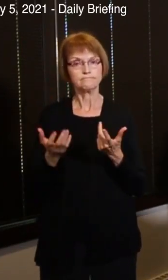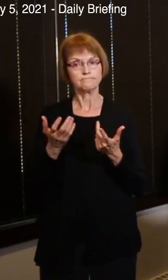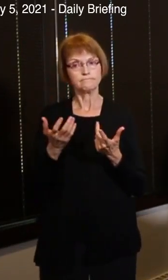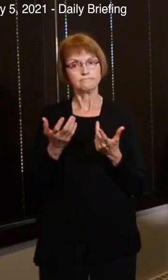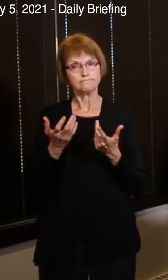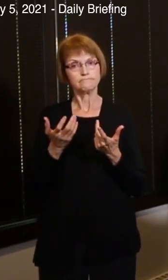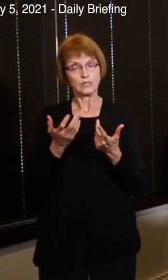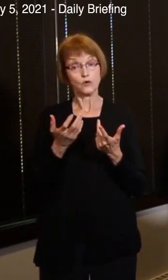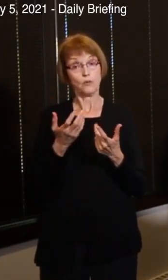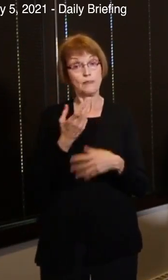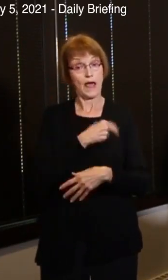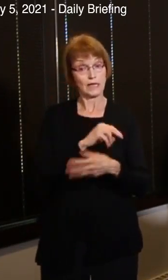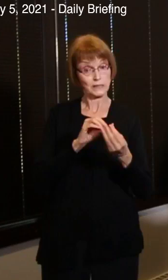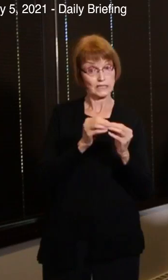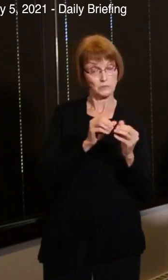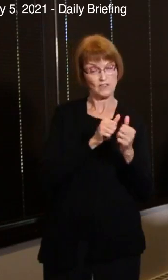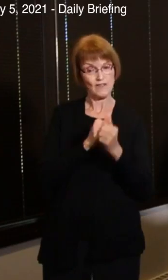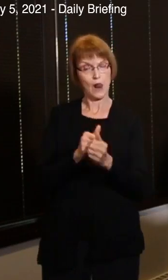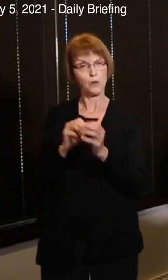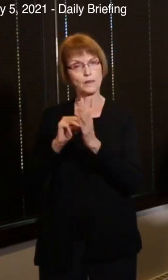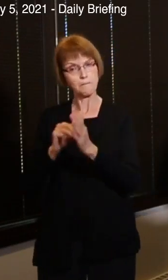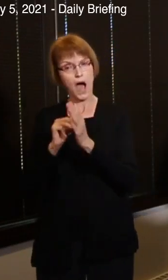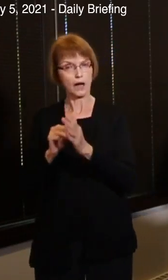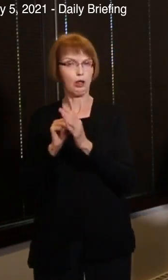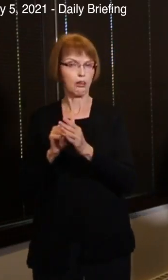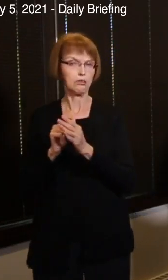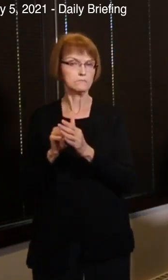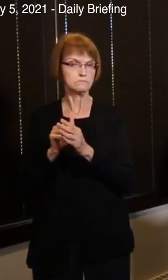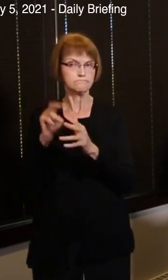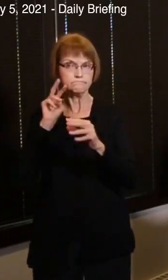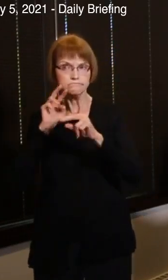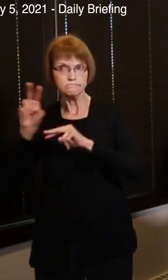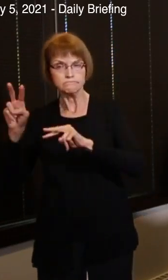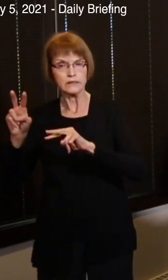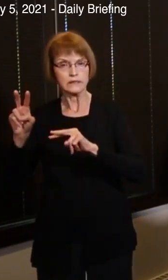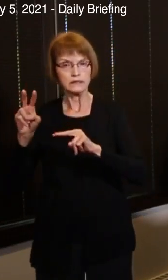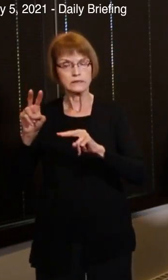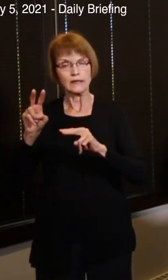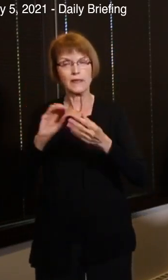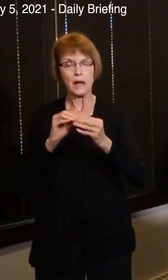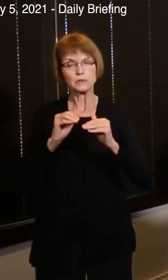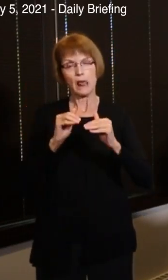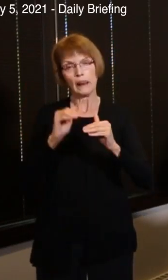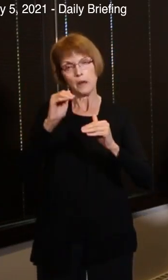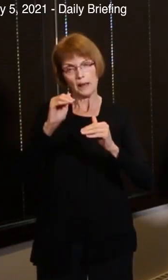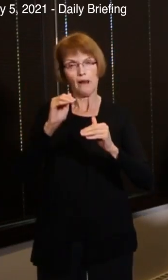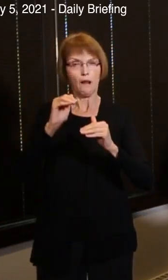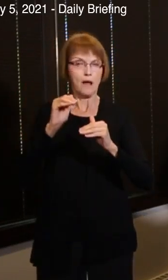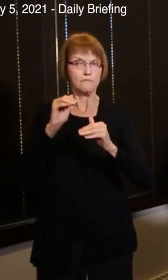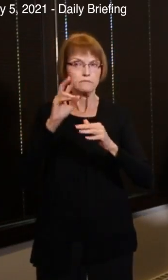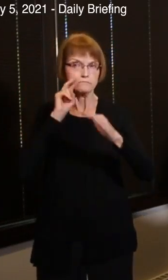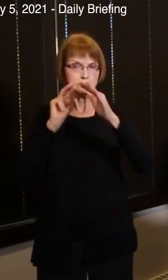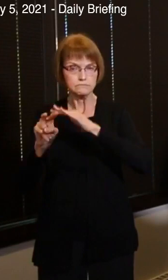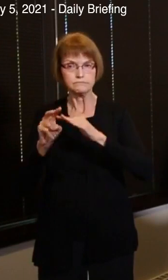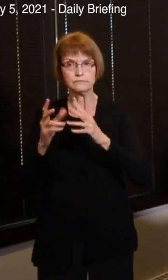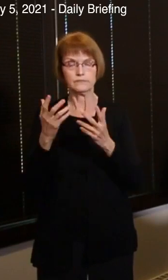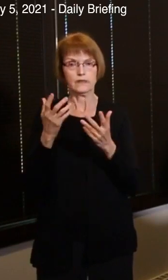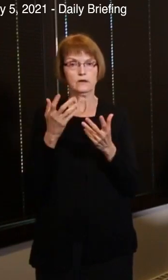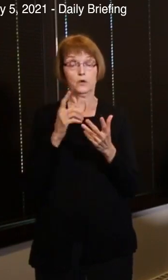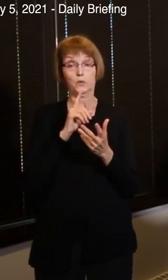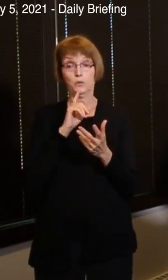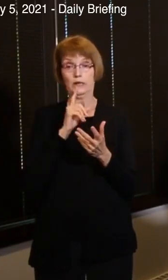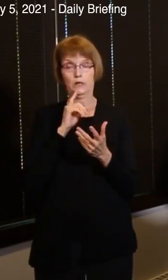hospitalizations are following well with our model. It's trending a little bit above that. So again, we won't know sort of which curve we're